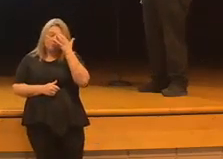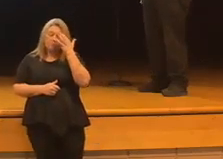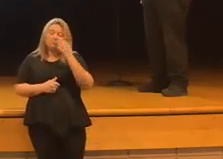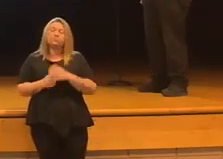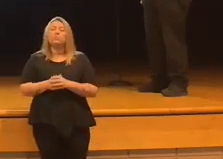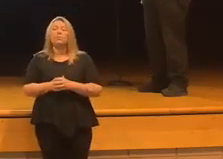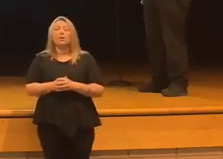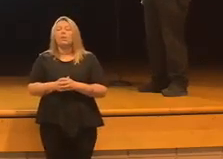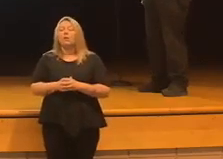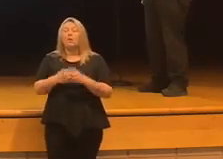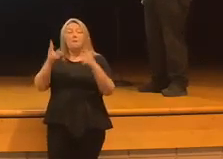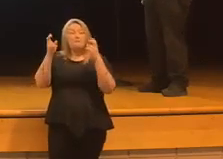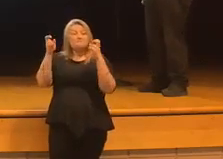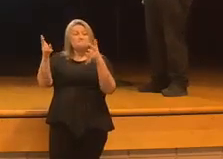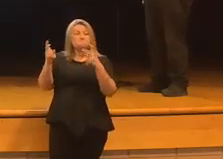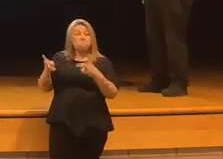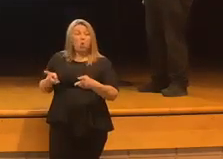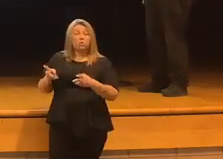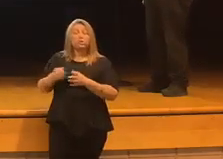Posting these things,